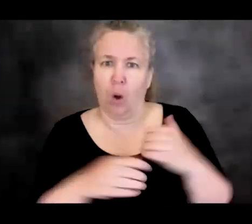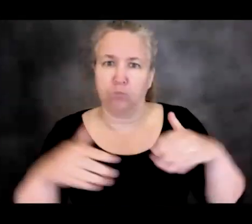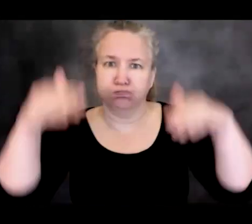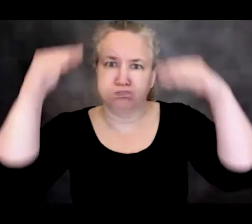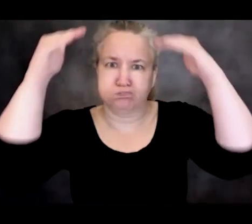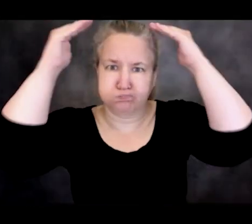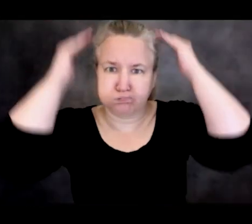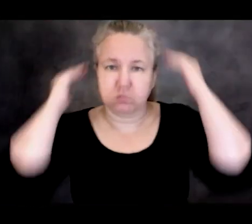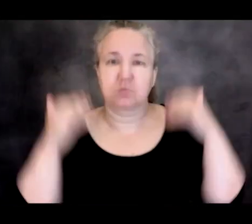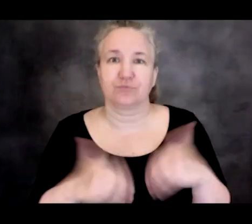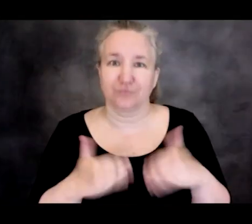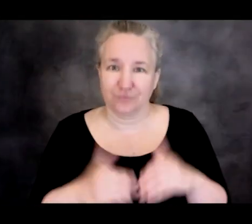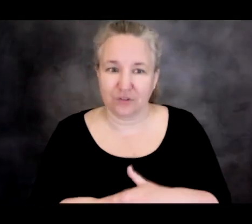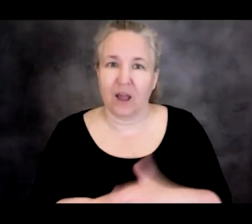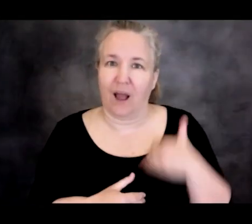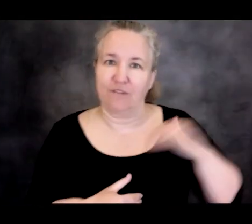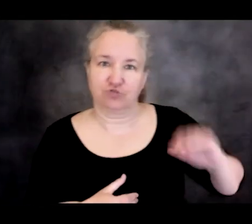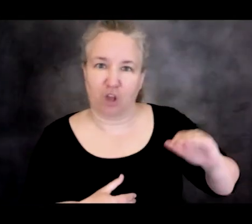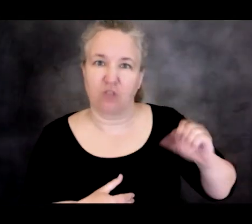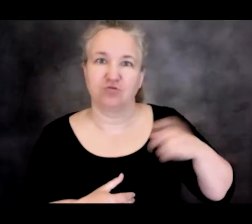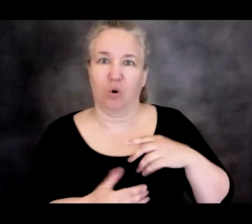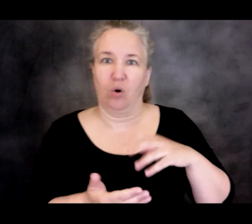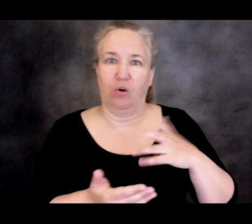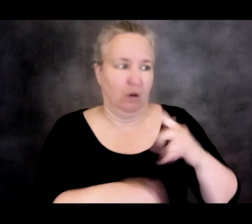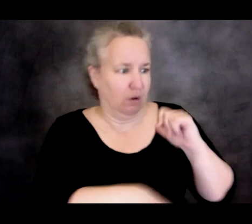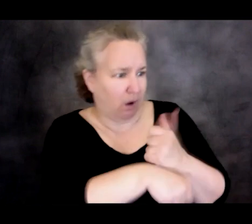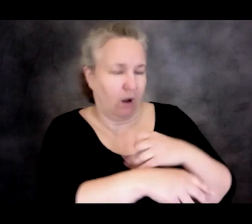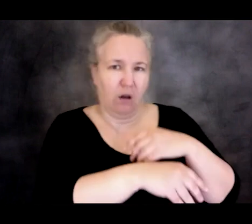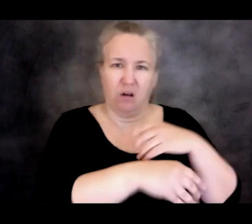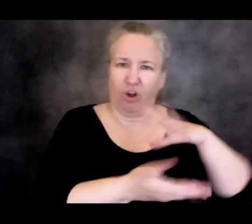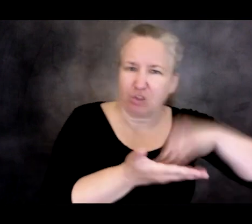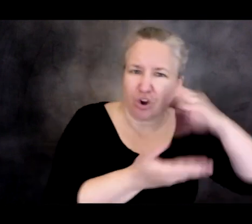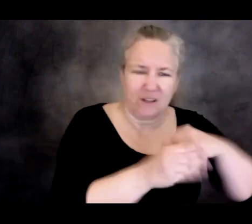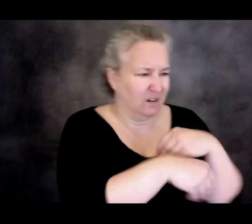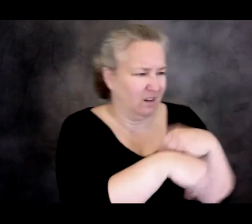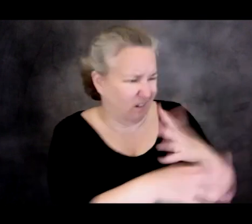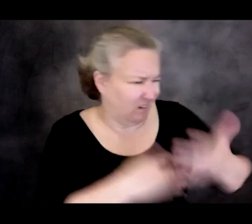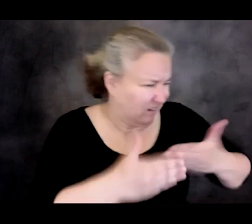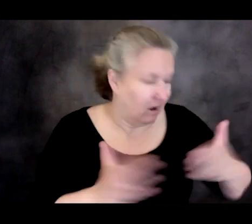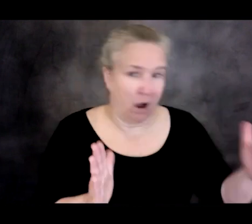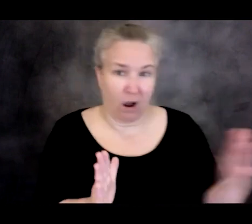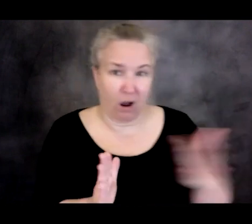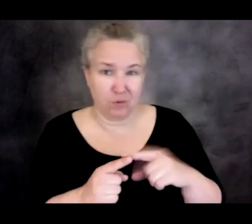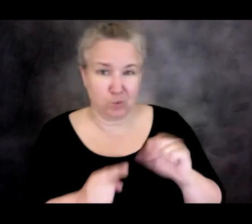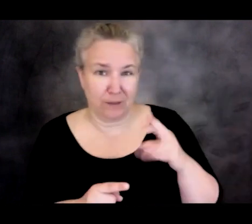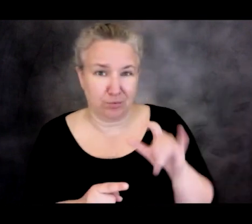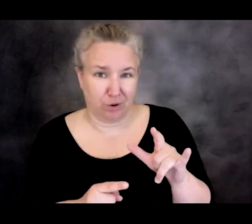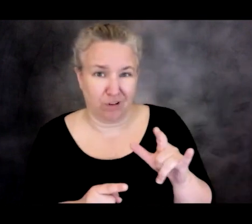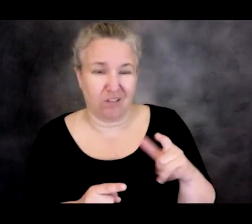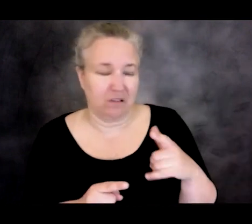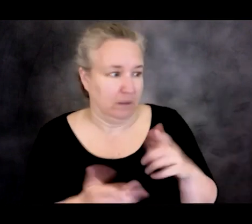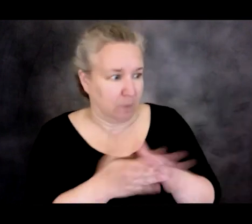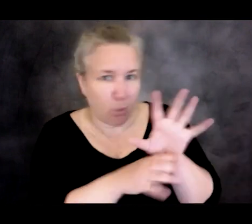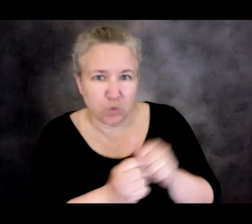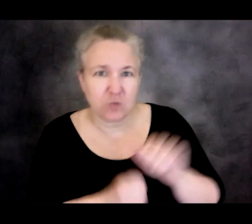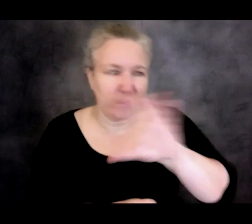So I've got a kiddo, so virtual learning for my kid all the way through April, getting used to Zoom